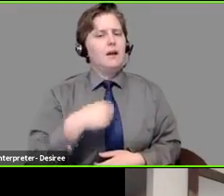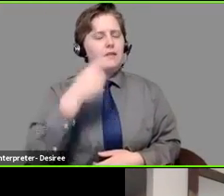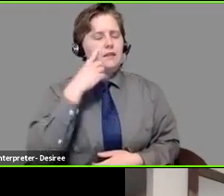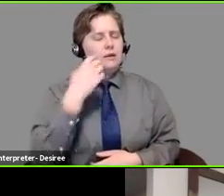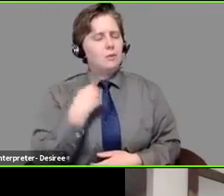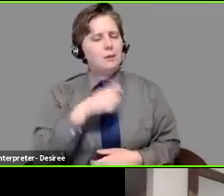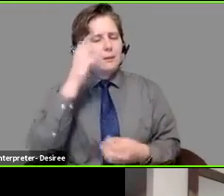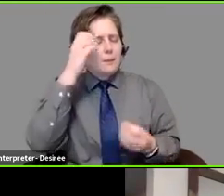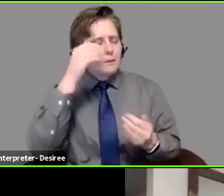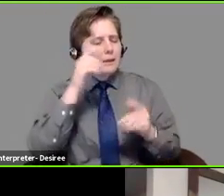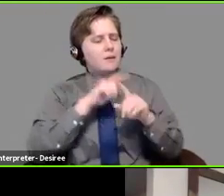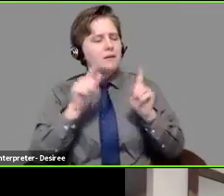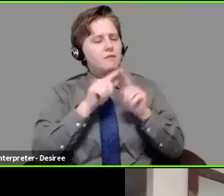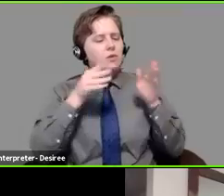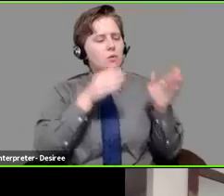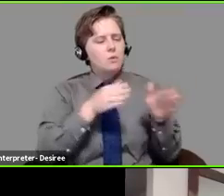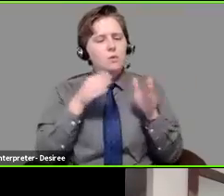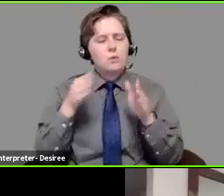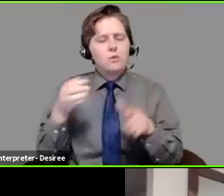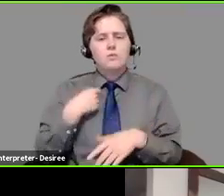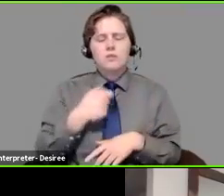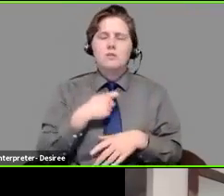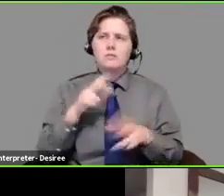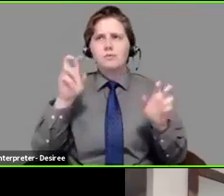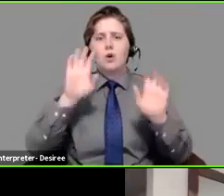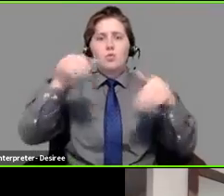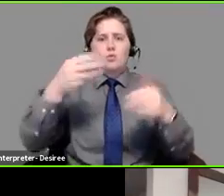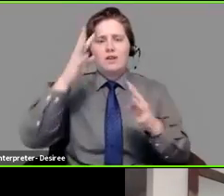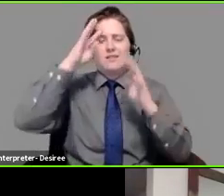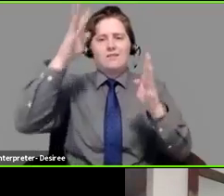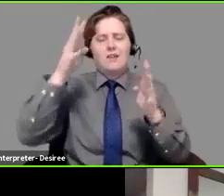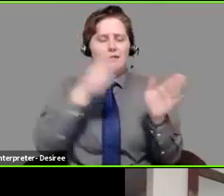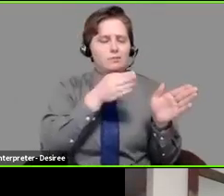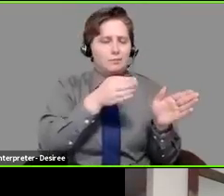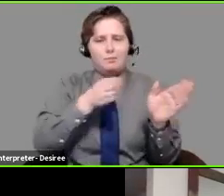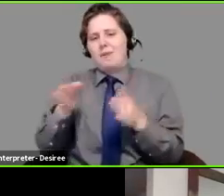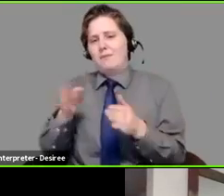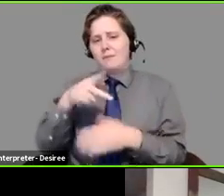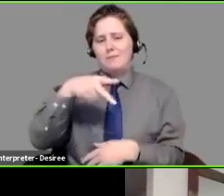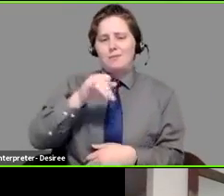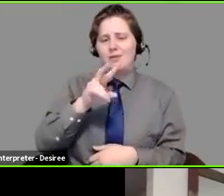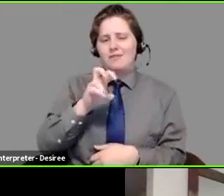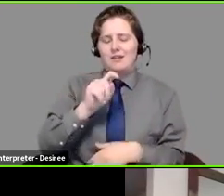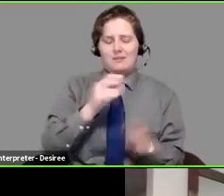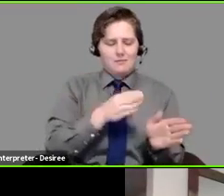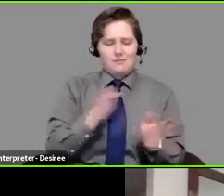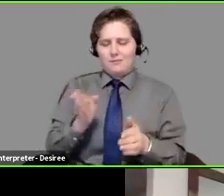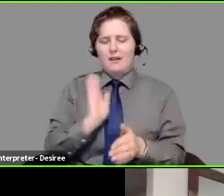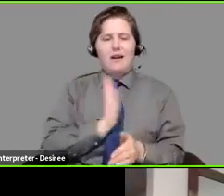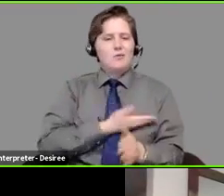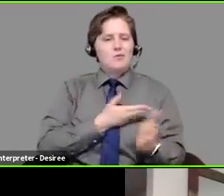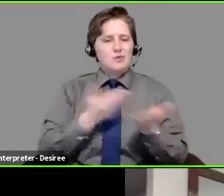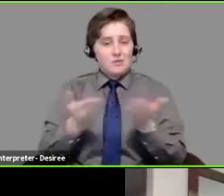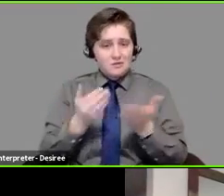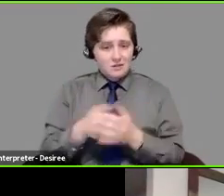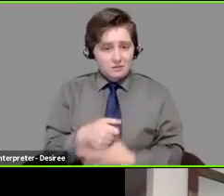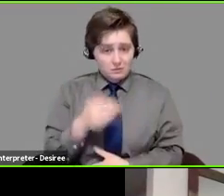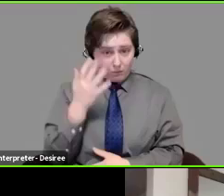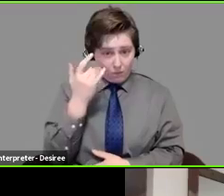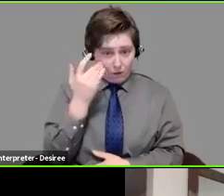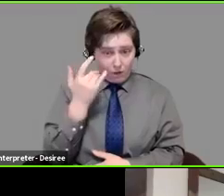ways that we had to reinvent or pivot is what we've been using our services, because we